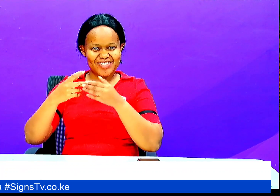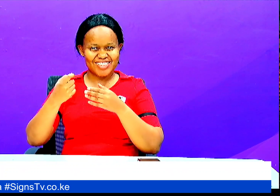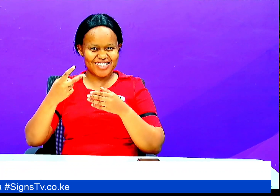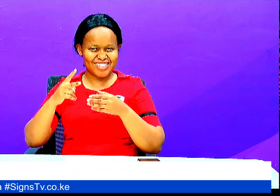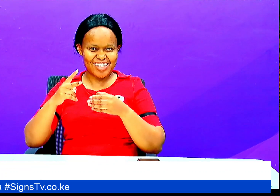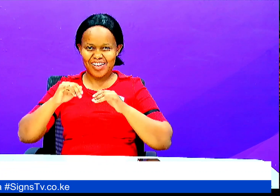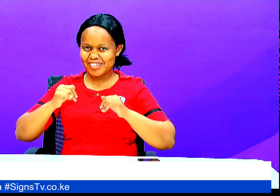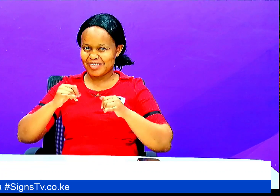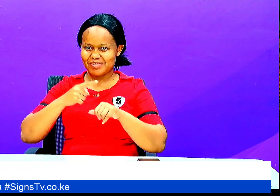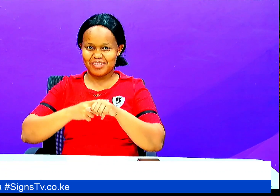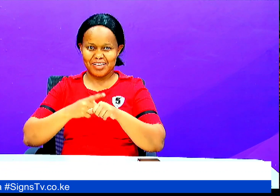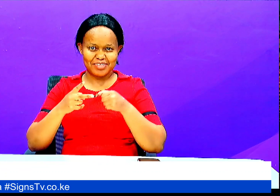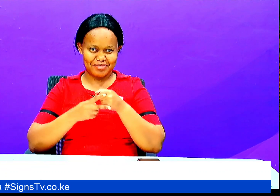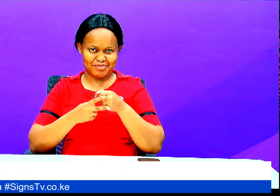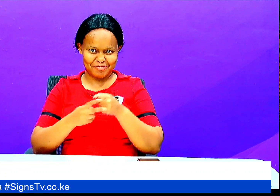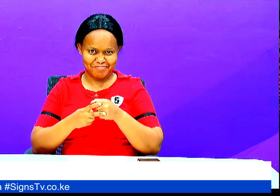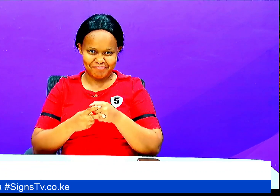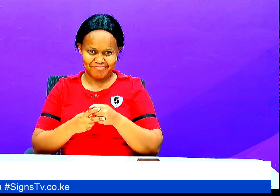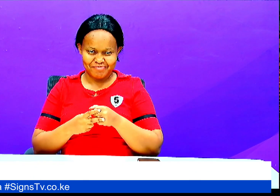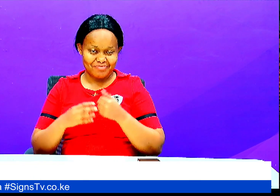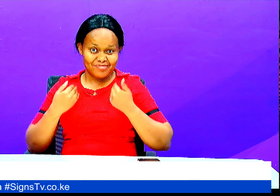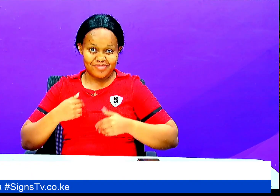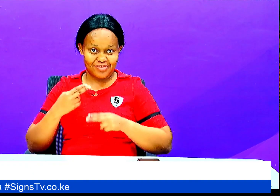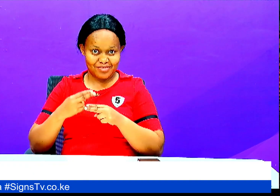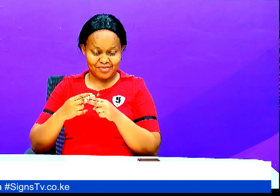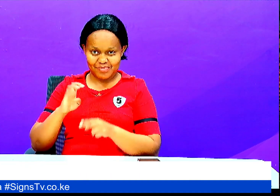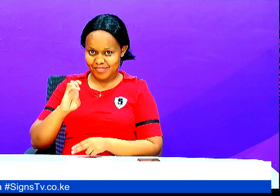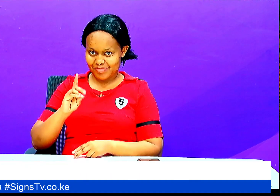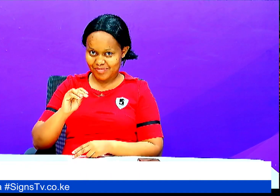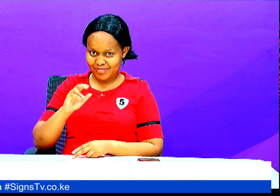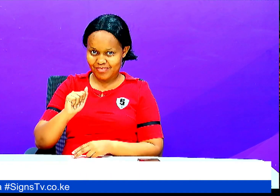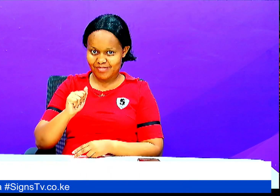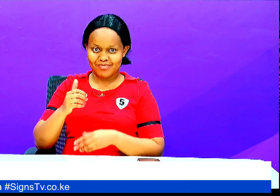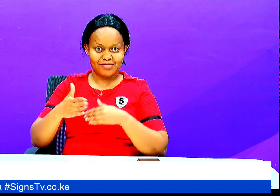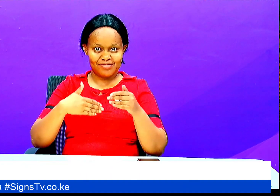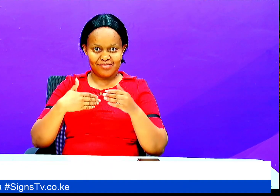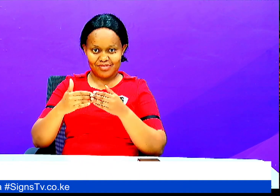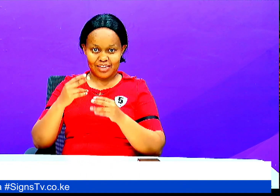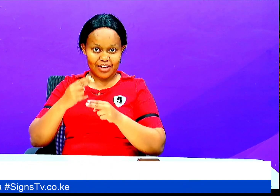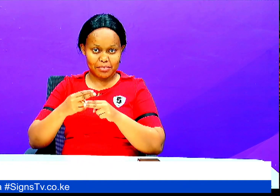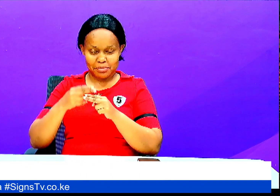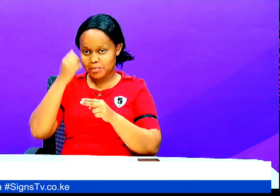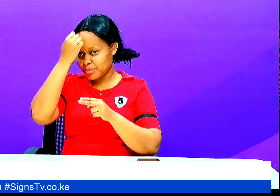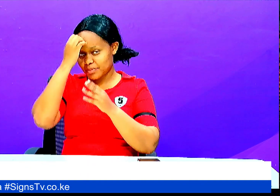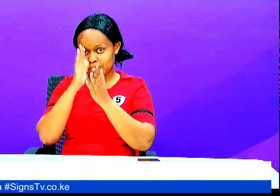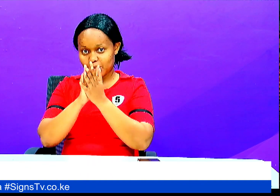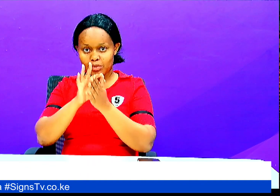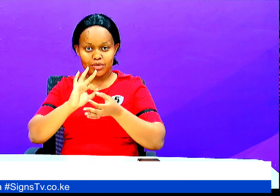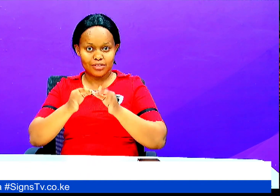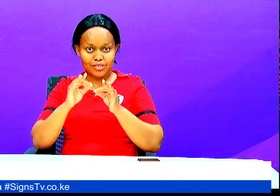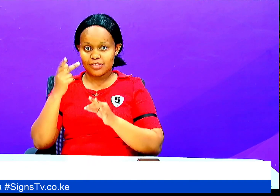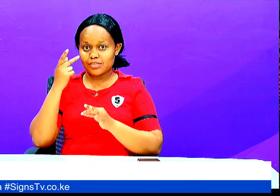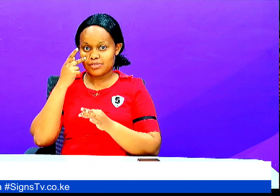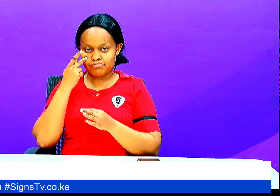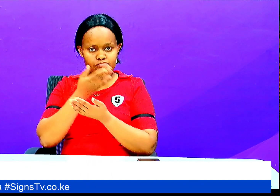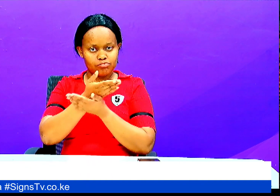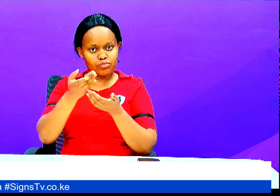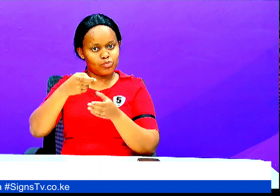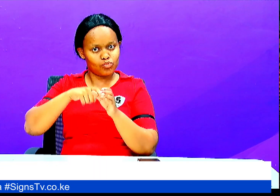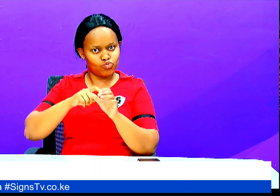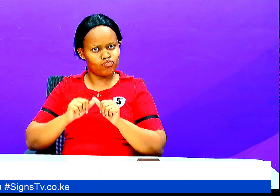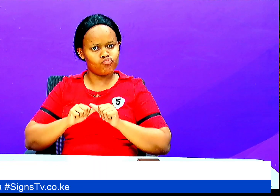And hello, good evening, my viewer. Thank you for joining me here at Sans TV Prime News. I am your host,